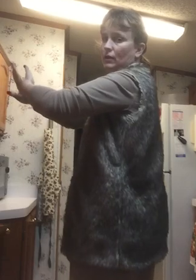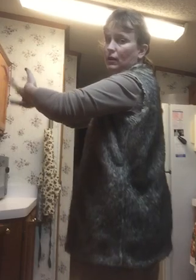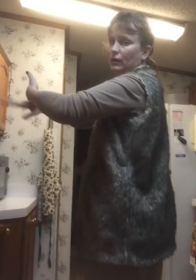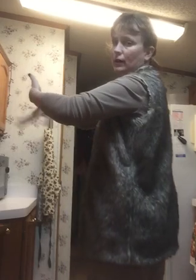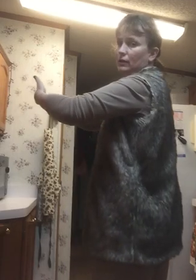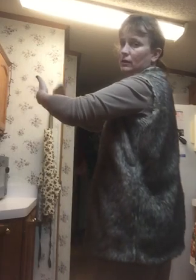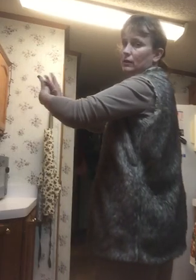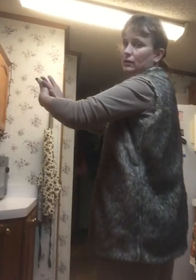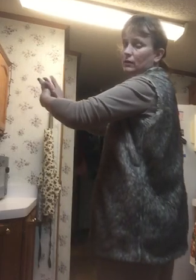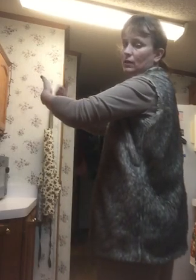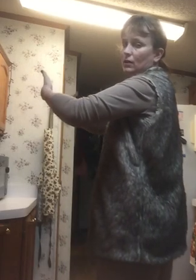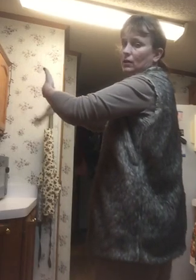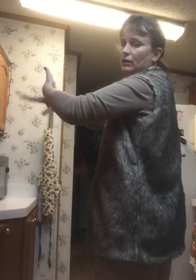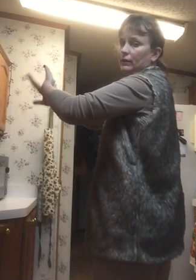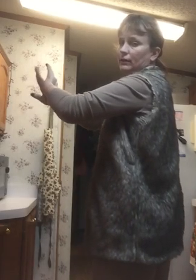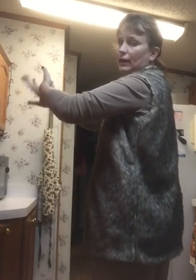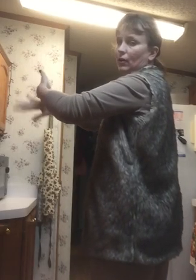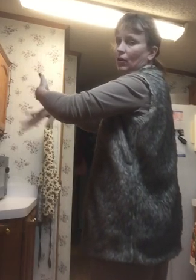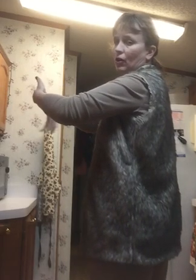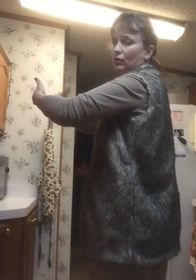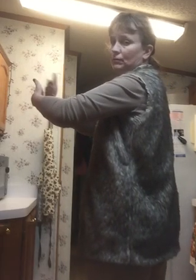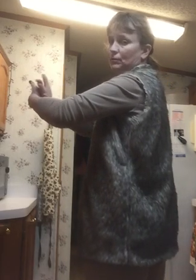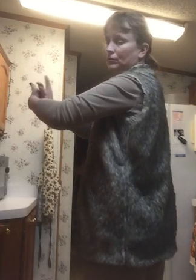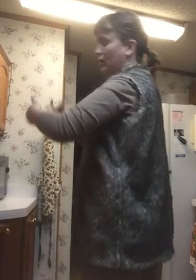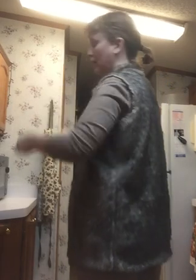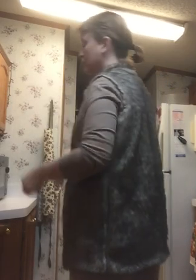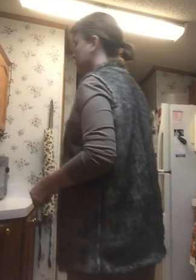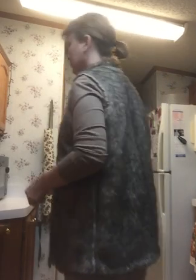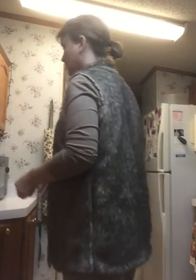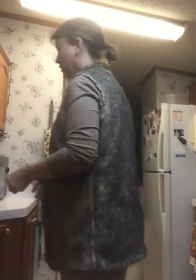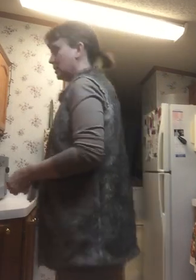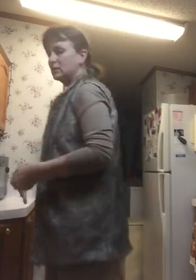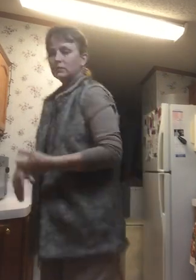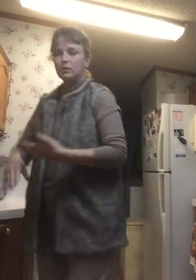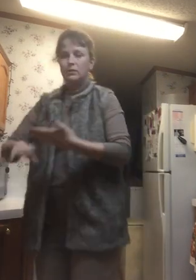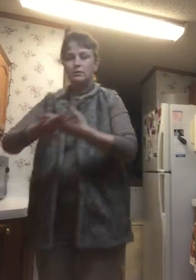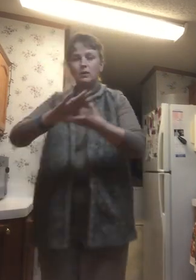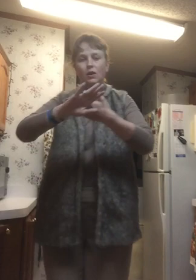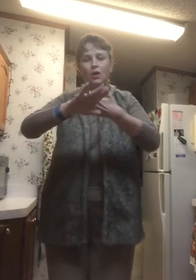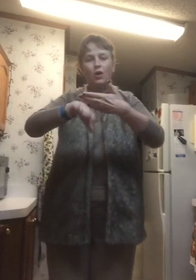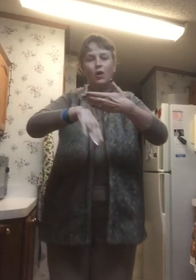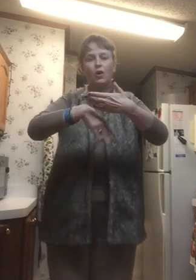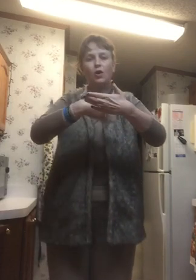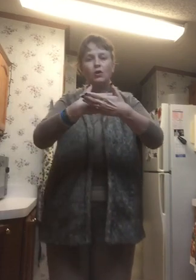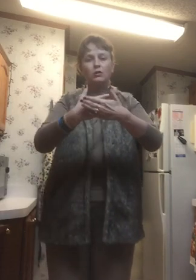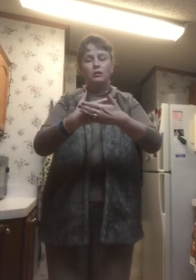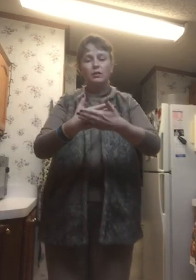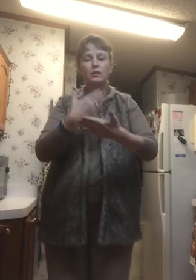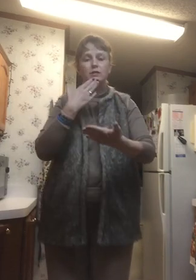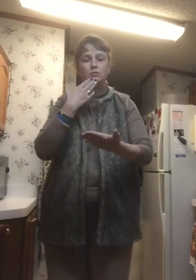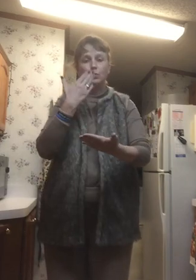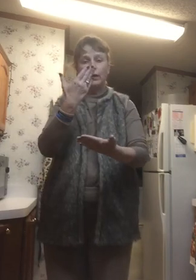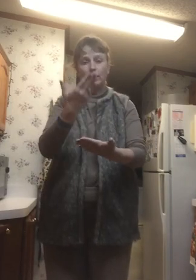All right. Like that, all. Okay? So it's all is